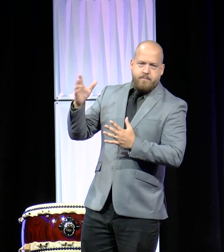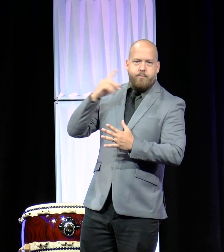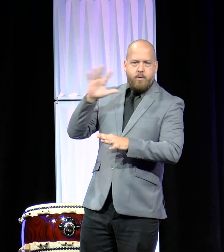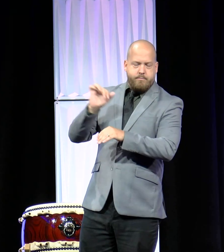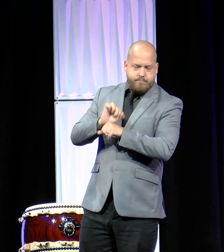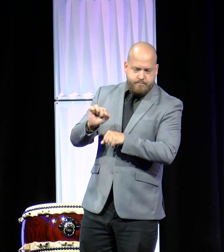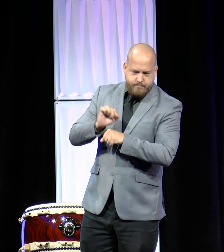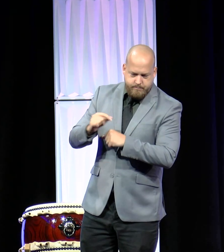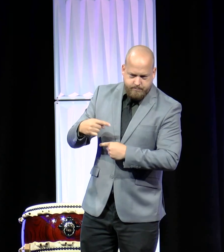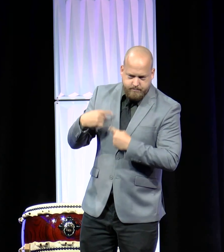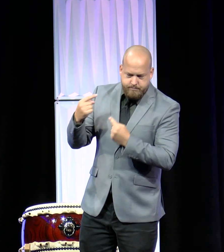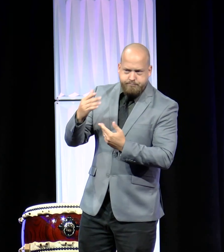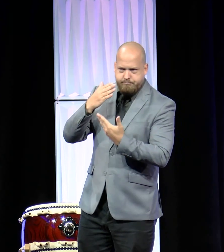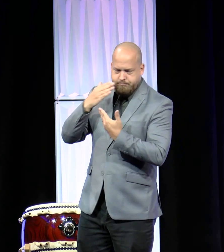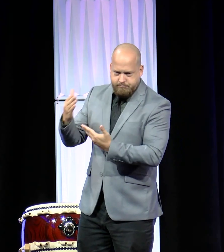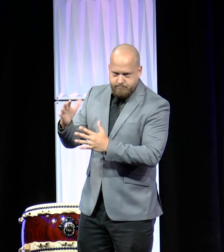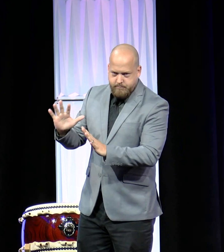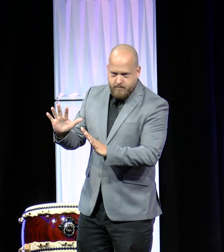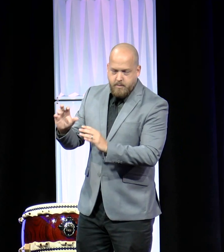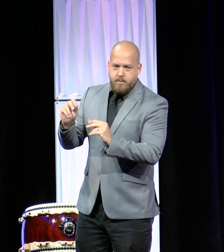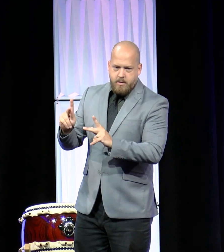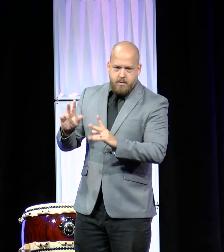I'm so excited